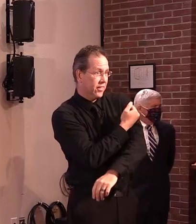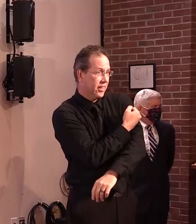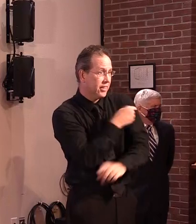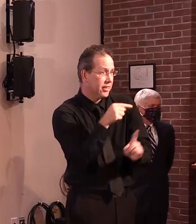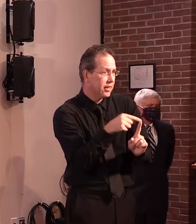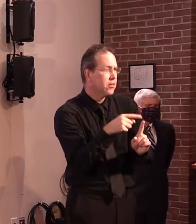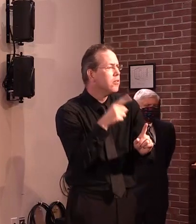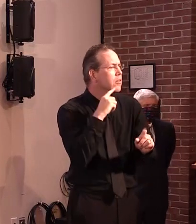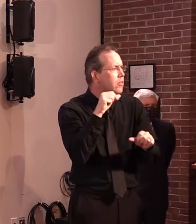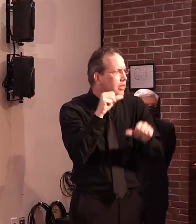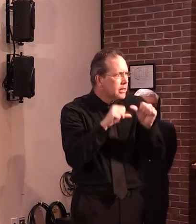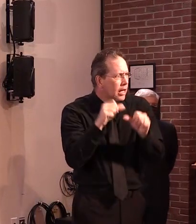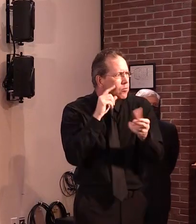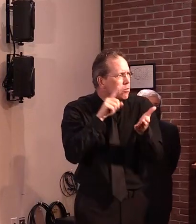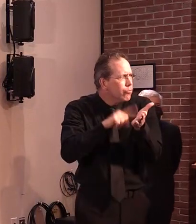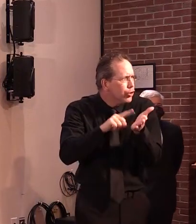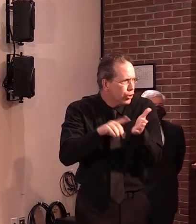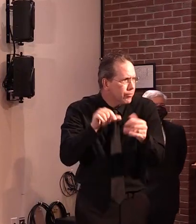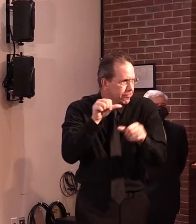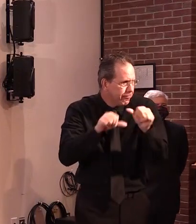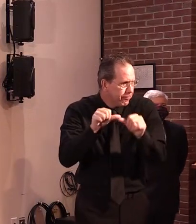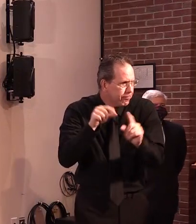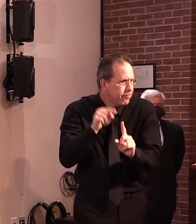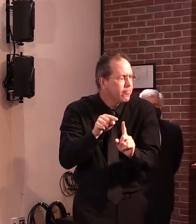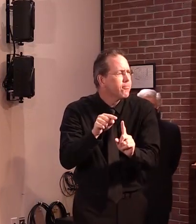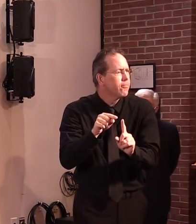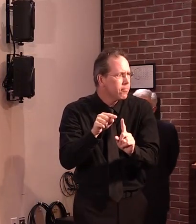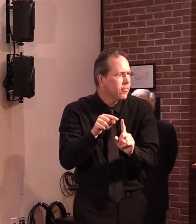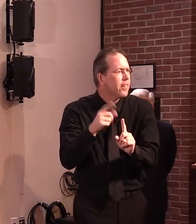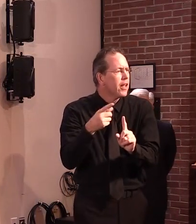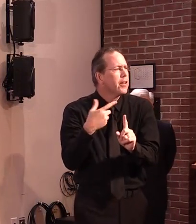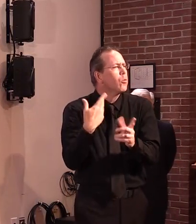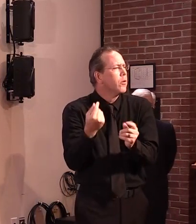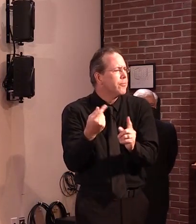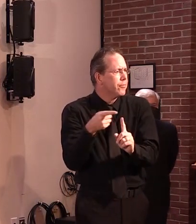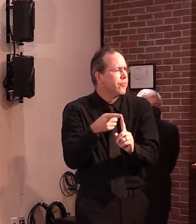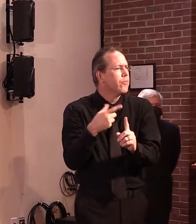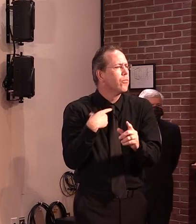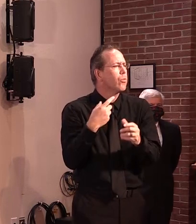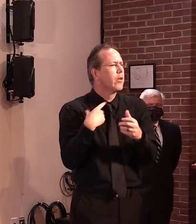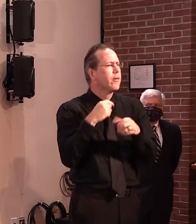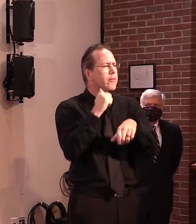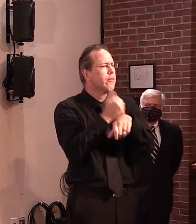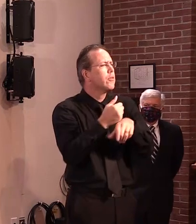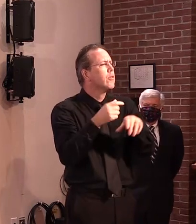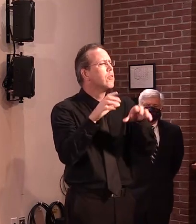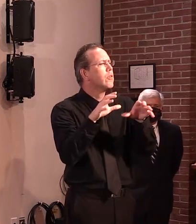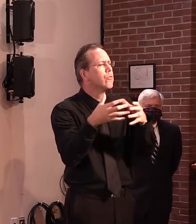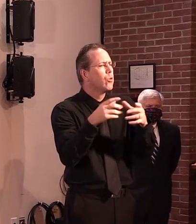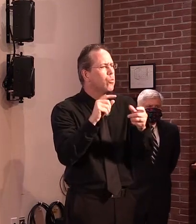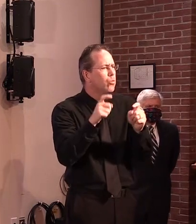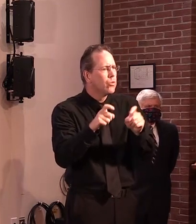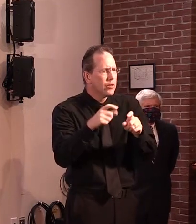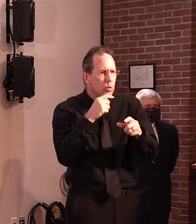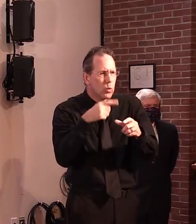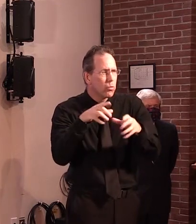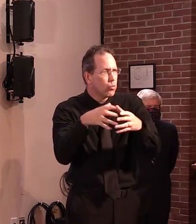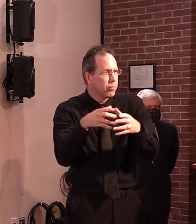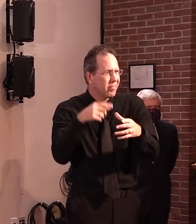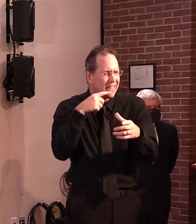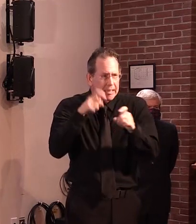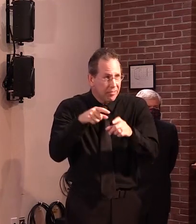that's ultimately decided at the end by a regulatory decision. We right now have